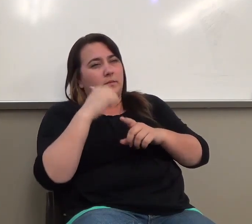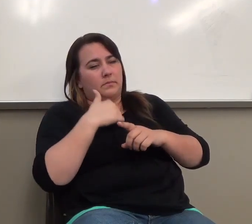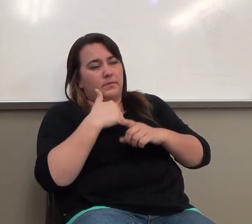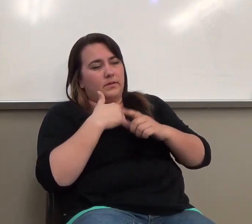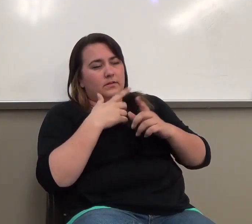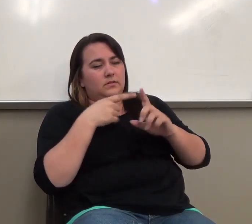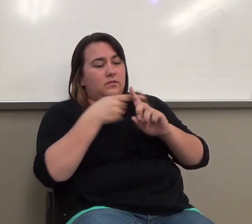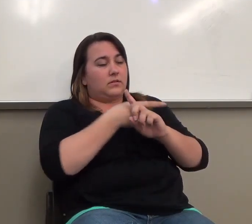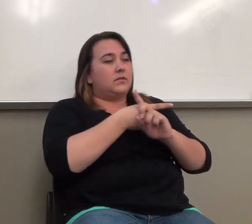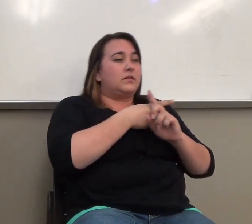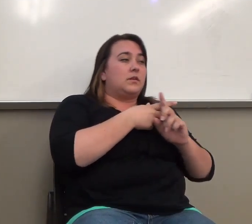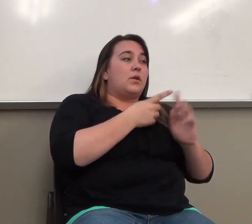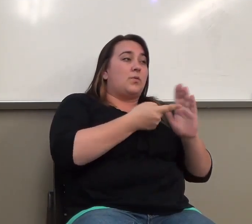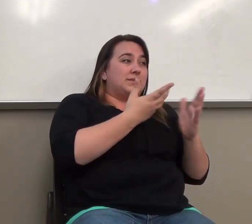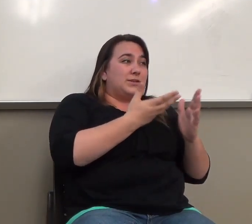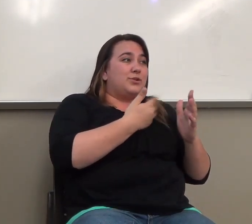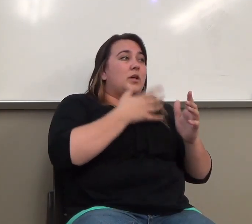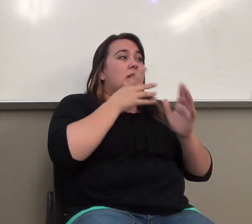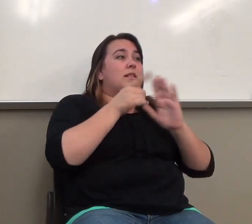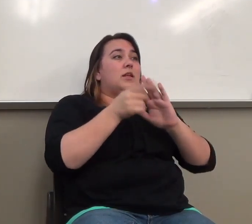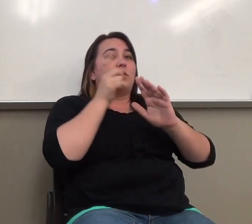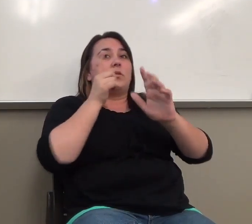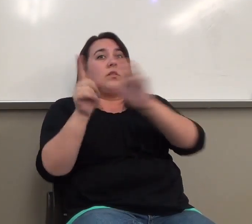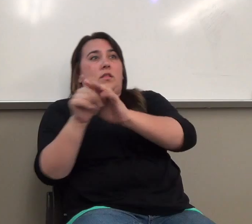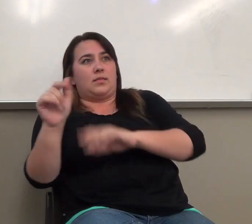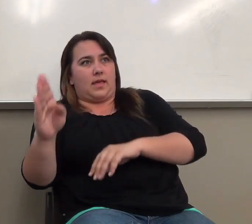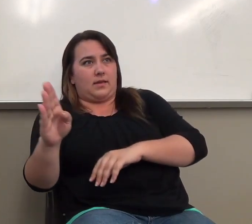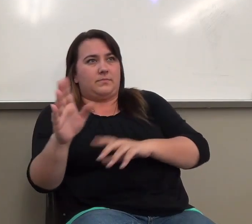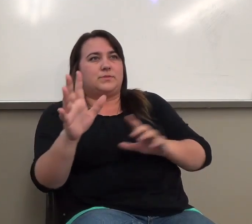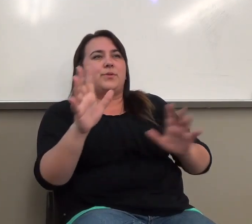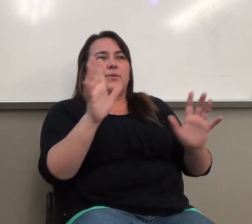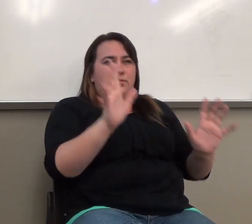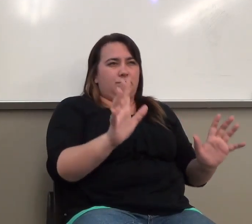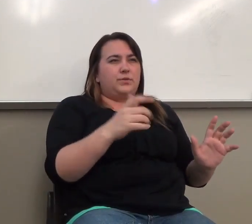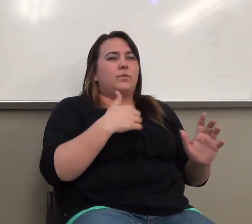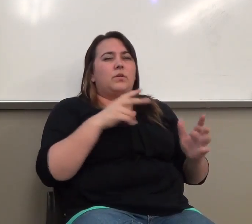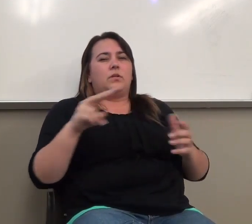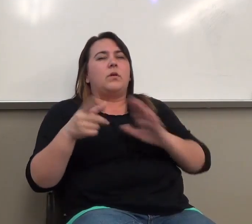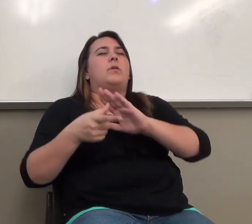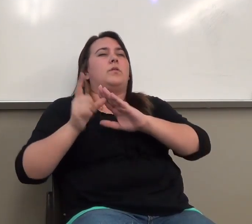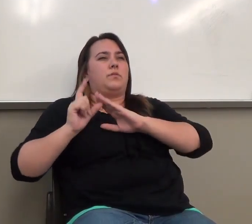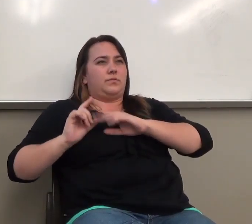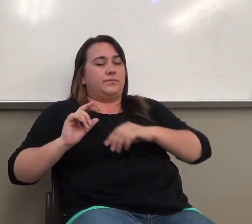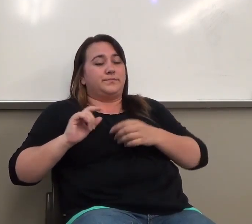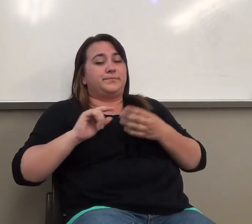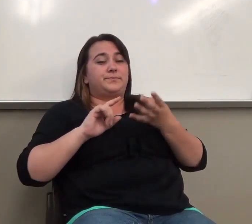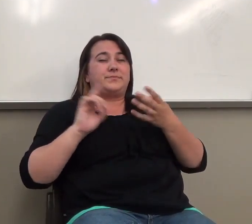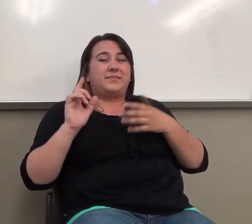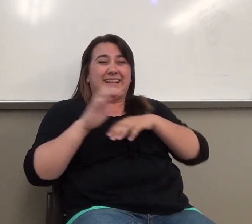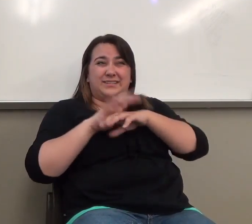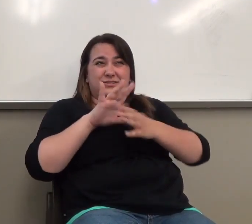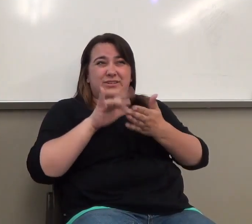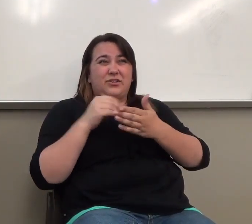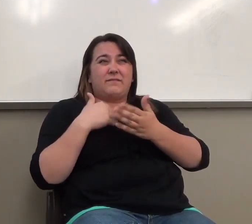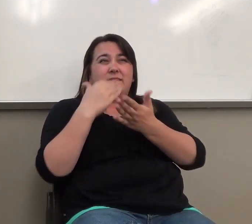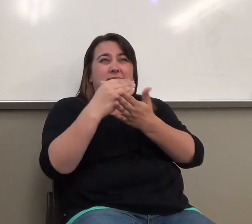Now, this opens up a whole can of worms. The English Center has a list, and I think this is on one of your future,